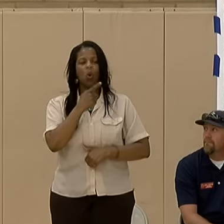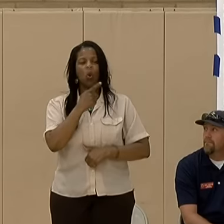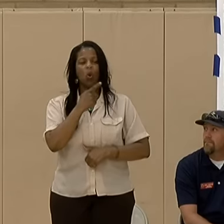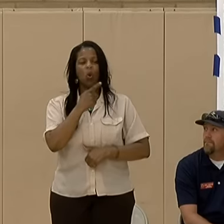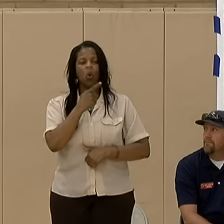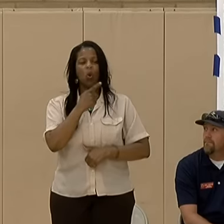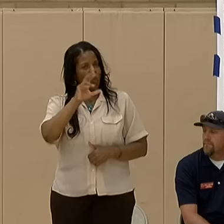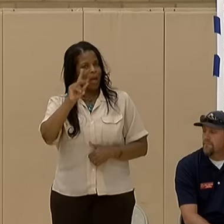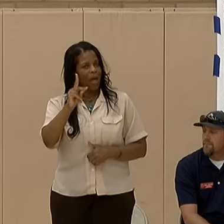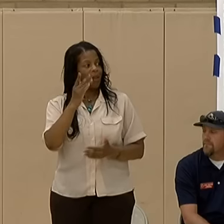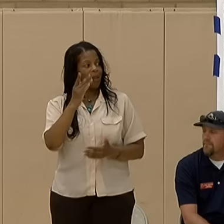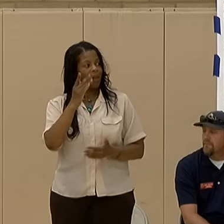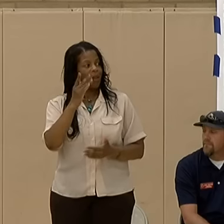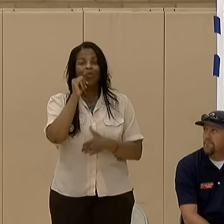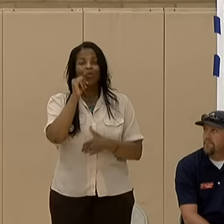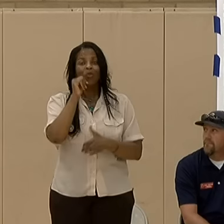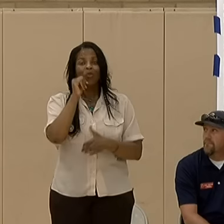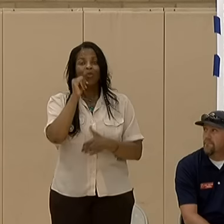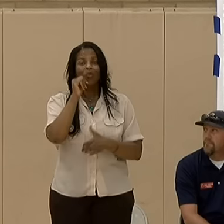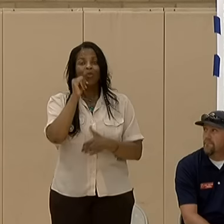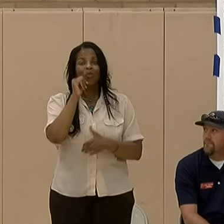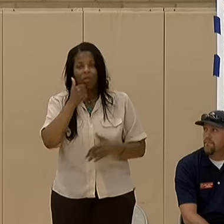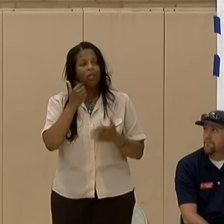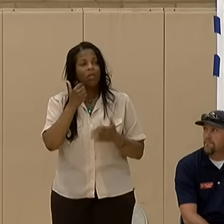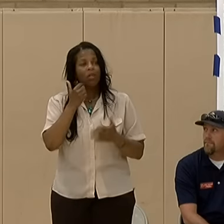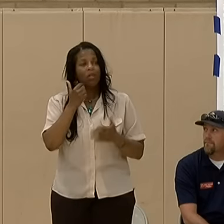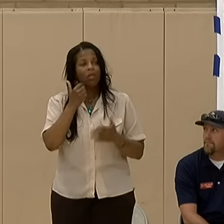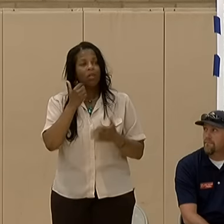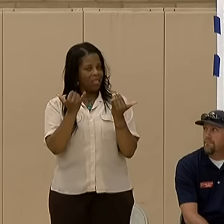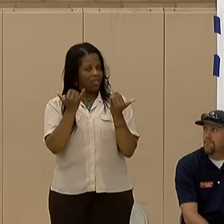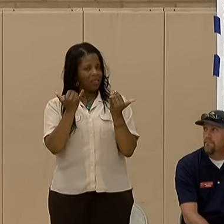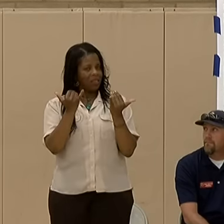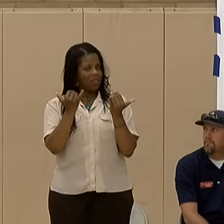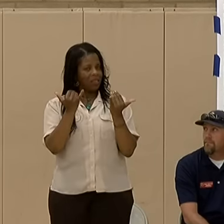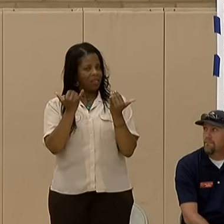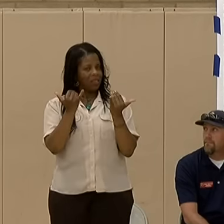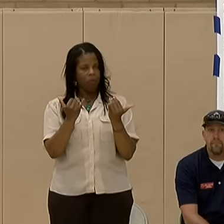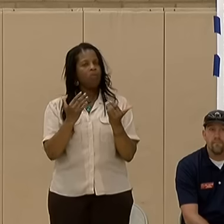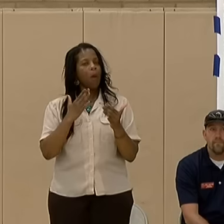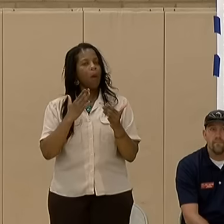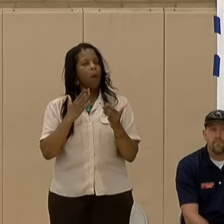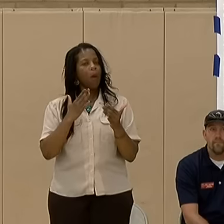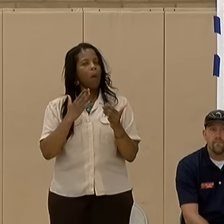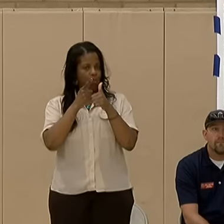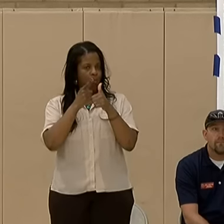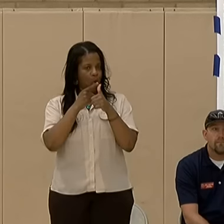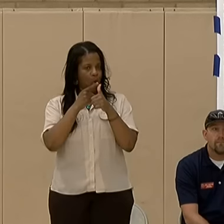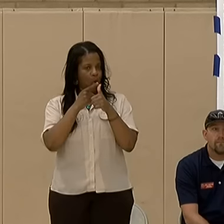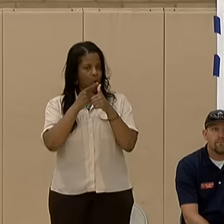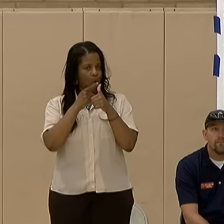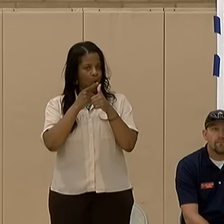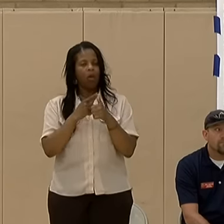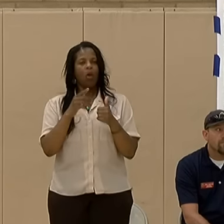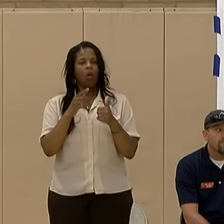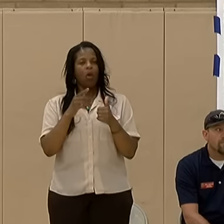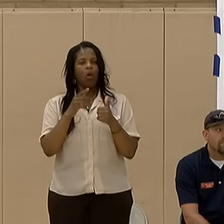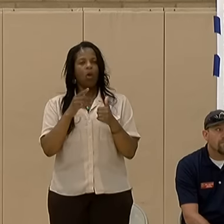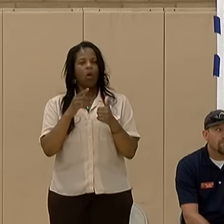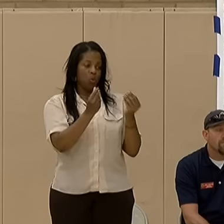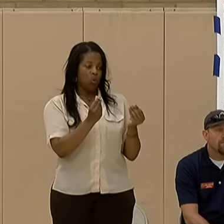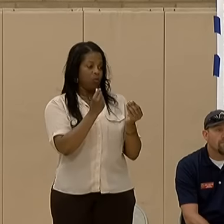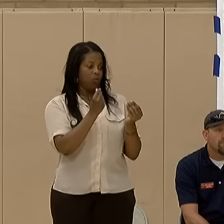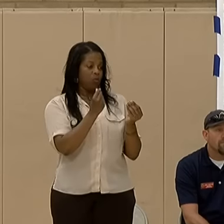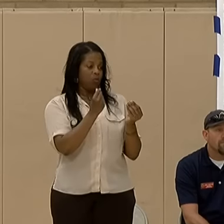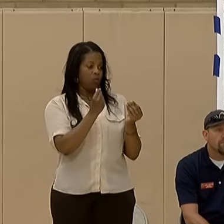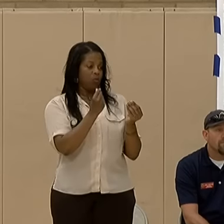maybe as early as tomorrow, because this is now our priority. Put the fire out, repopulate our